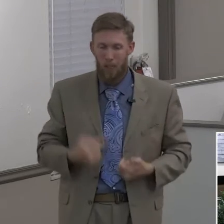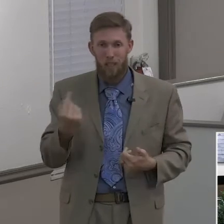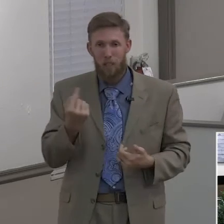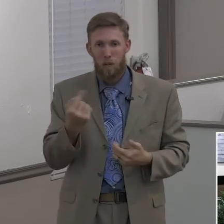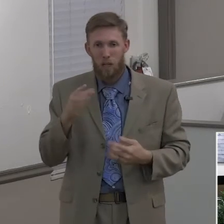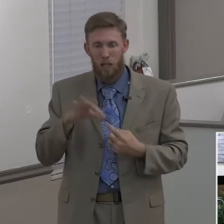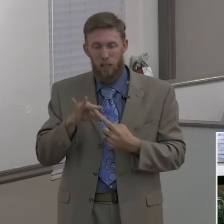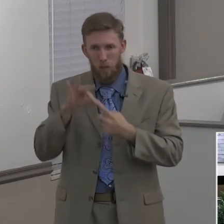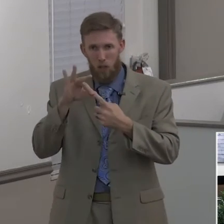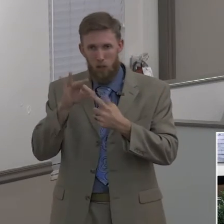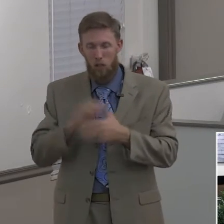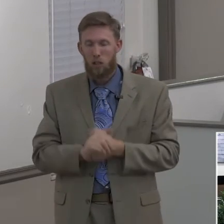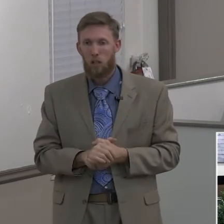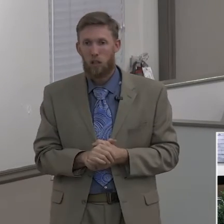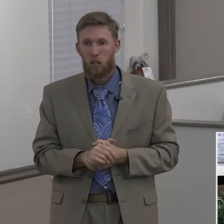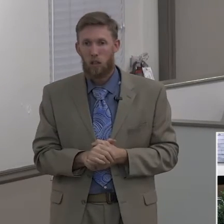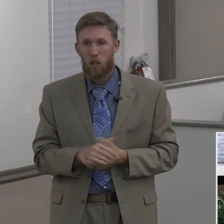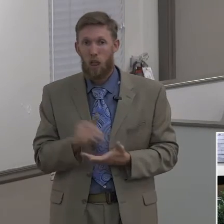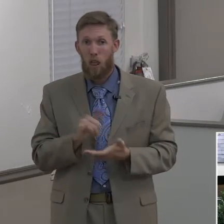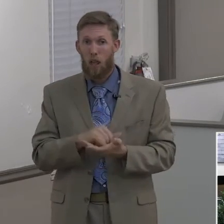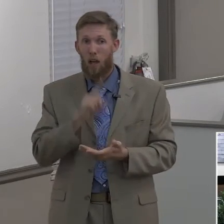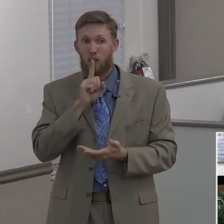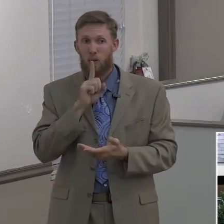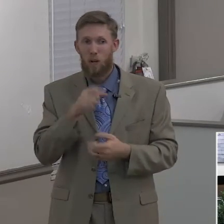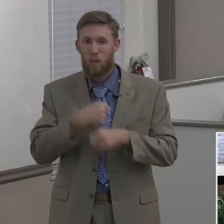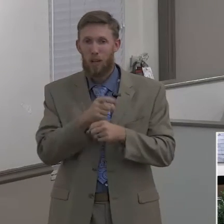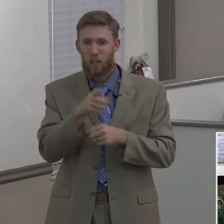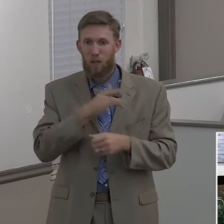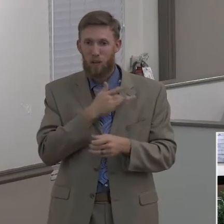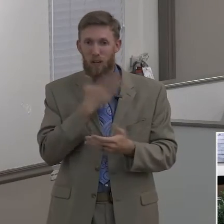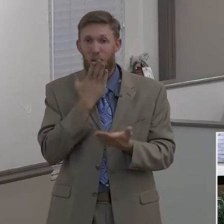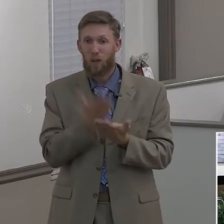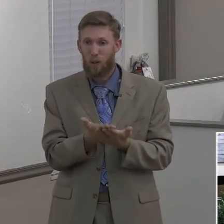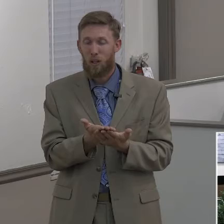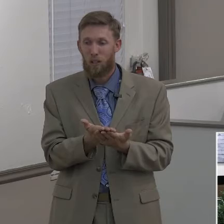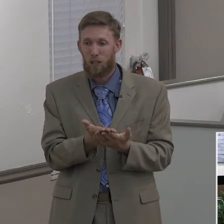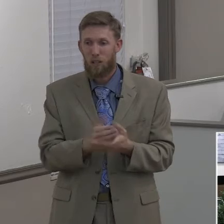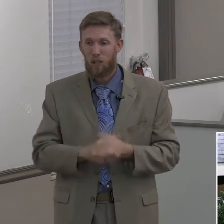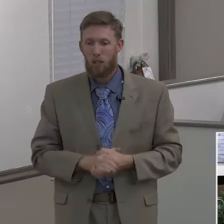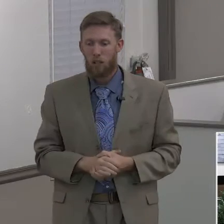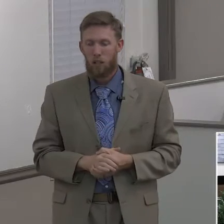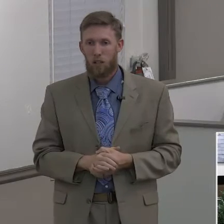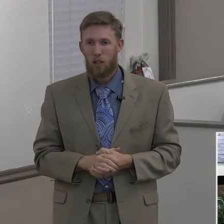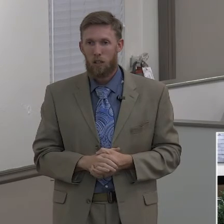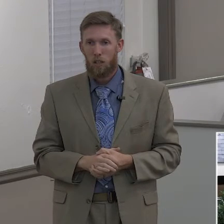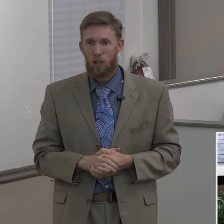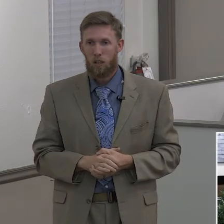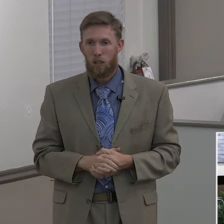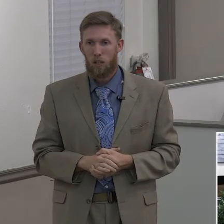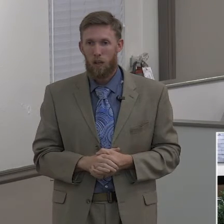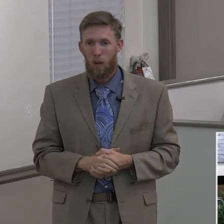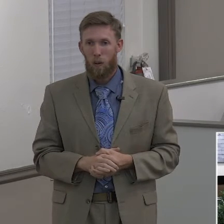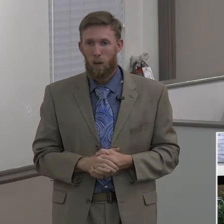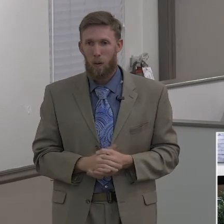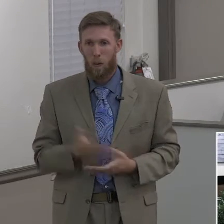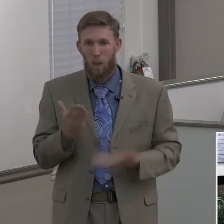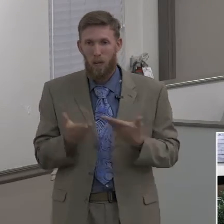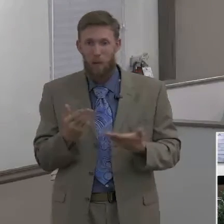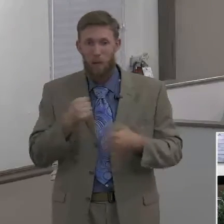you. Now that ought to really float your boat. Okay, it ought to make you